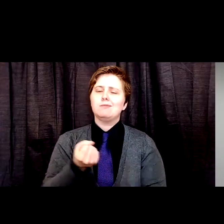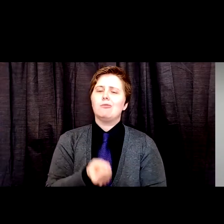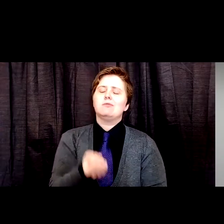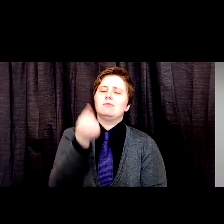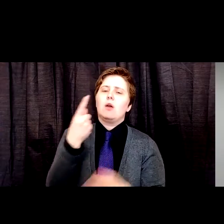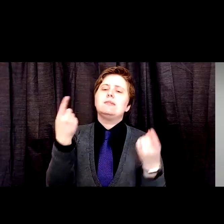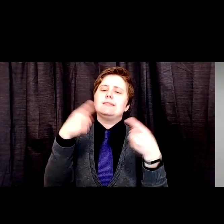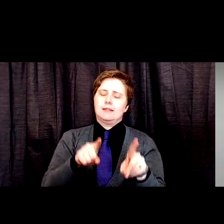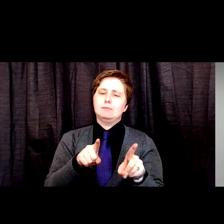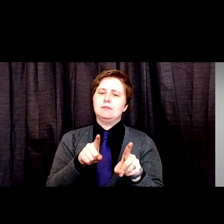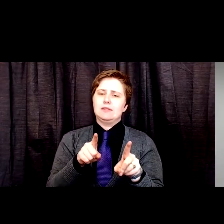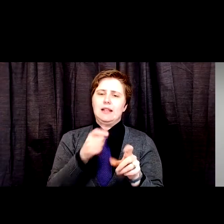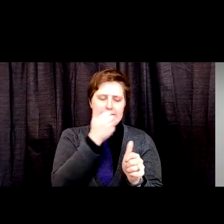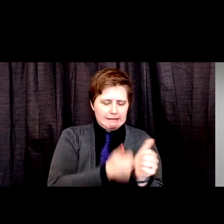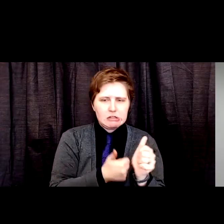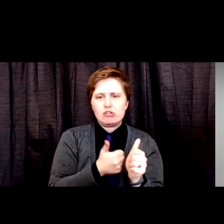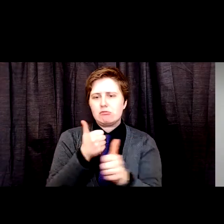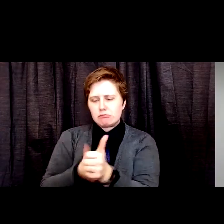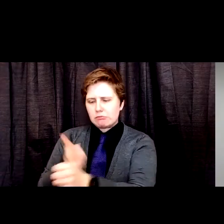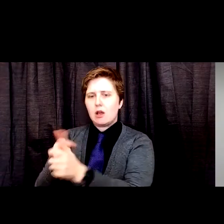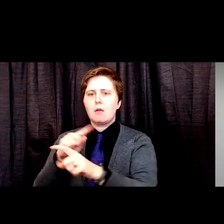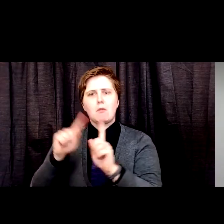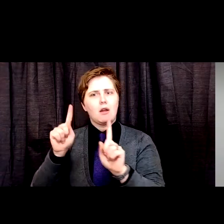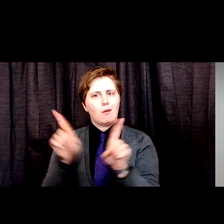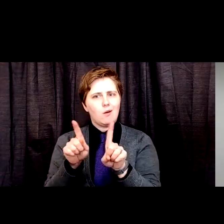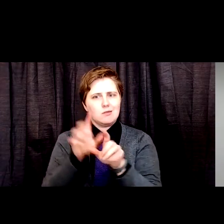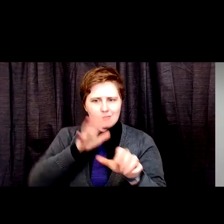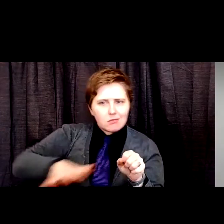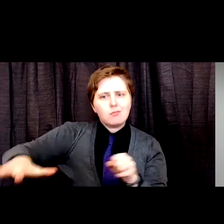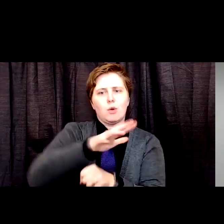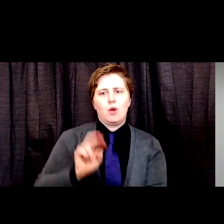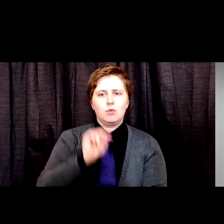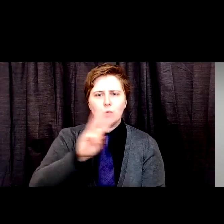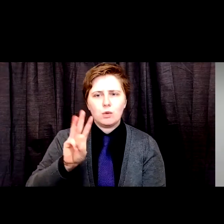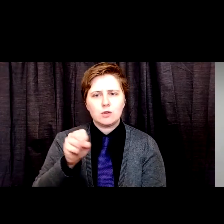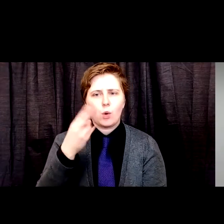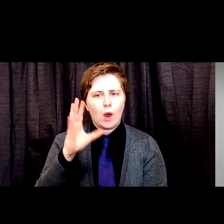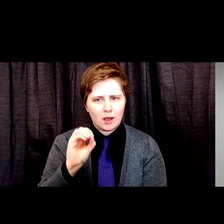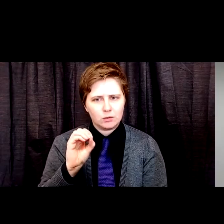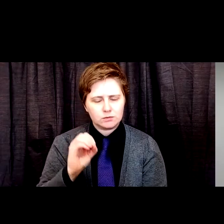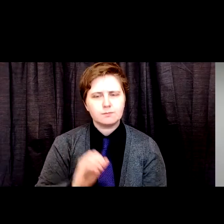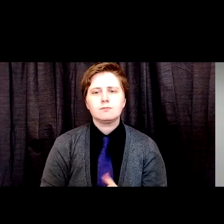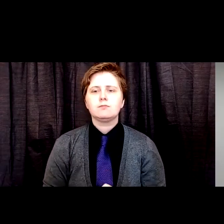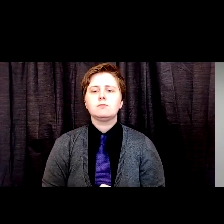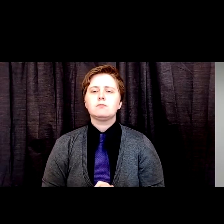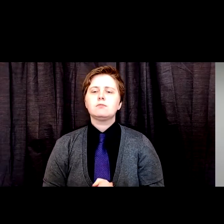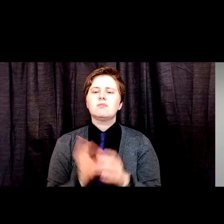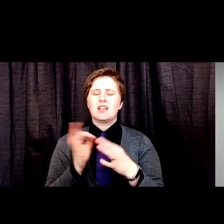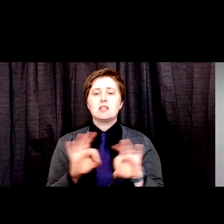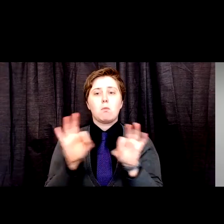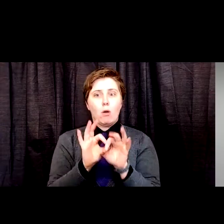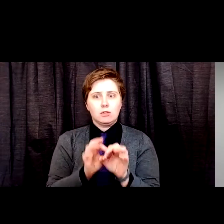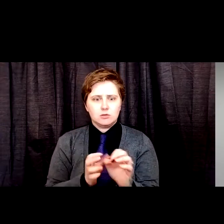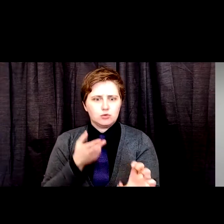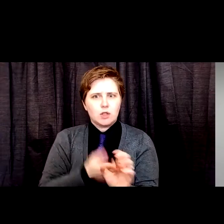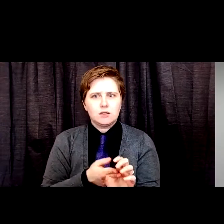what's happening in each one of our counties, but then as a region. So again, it's important to, again, try to get onto our website, take